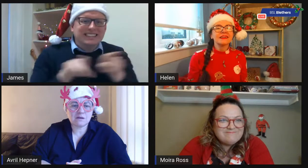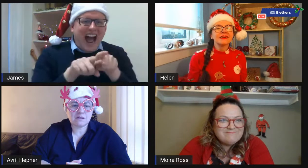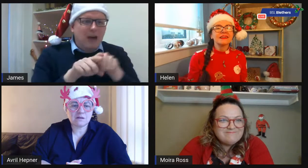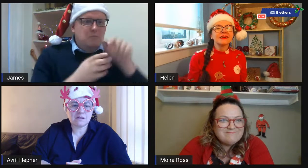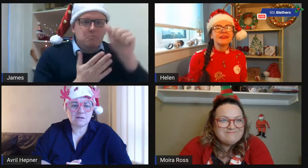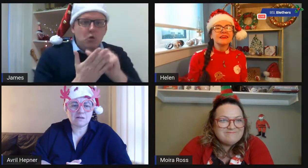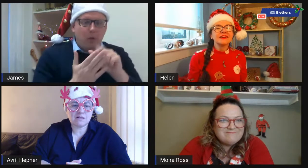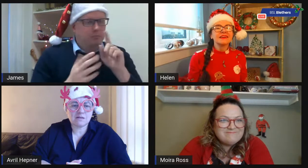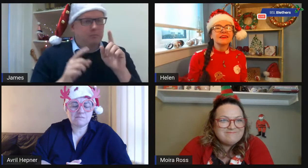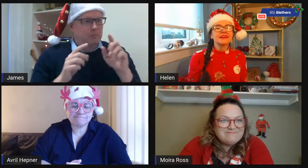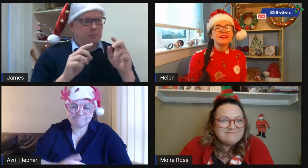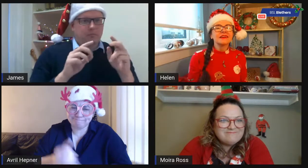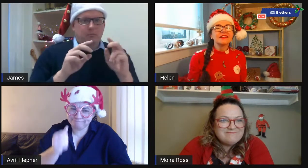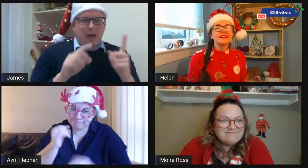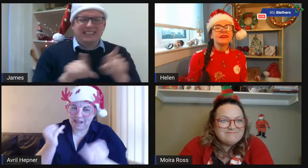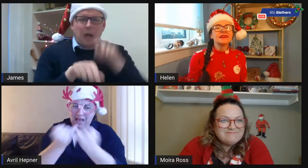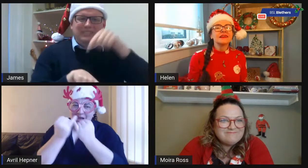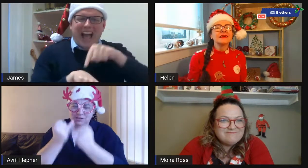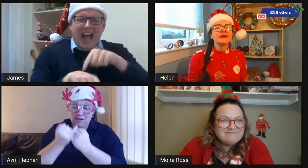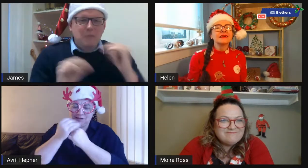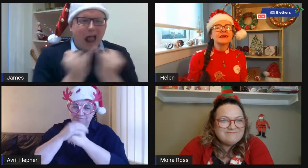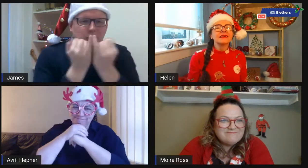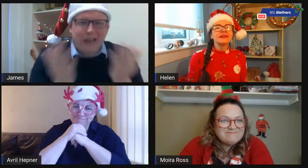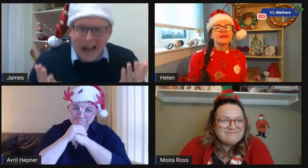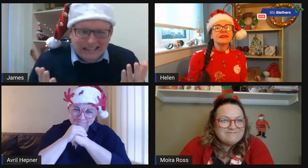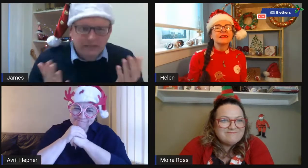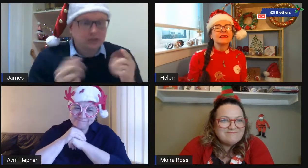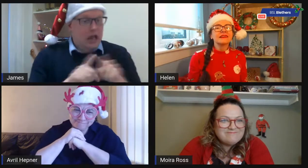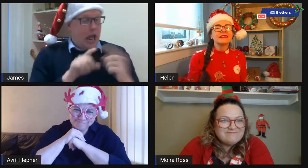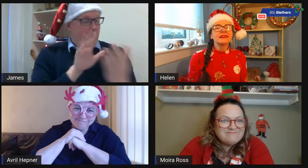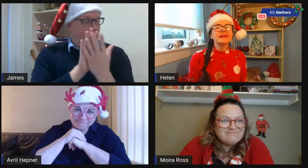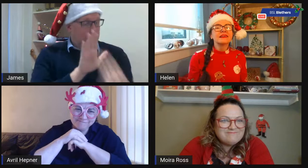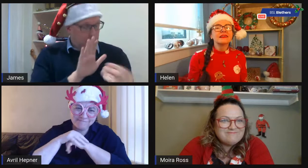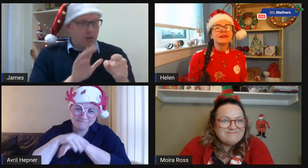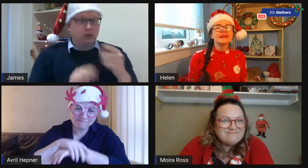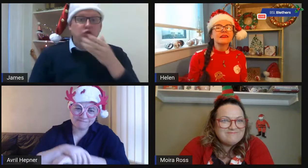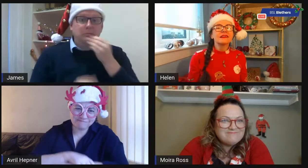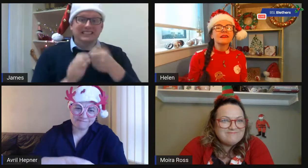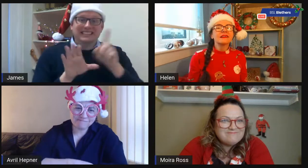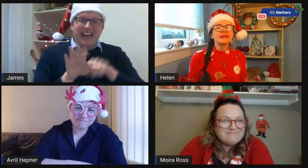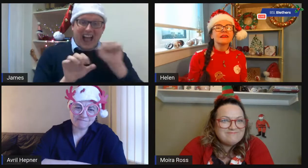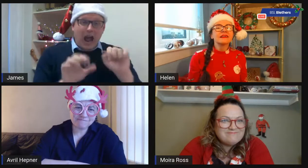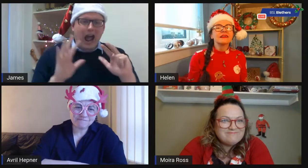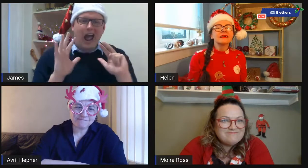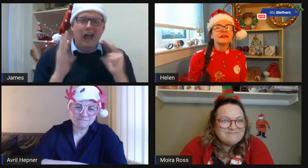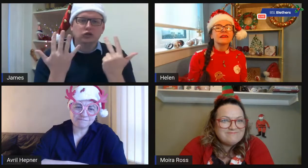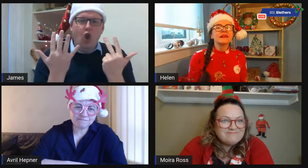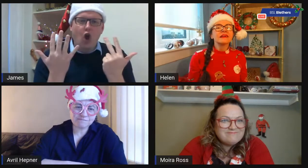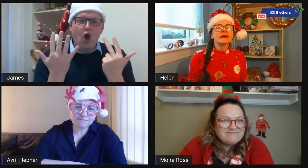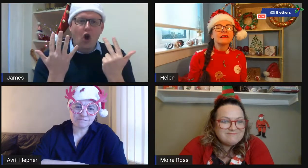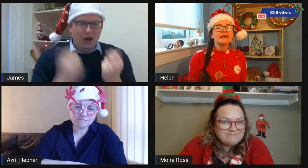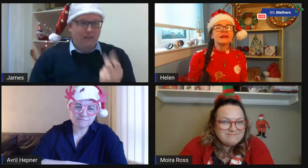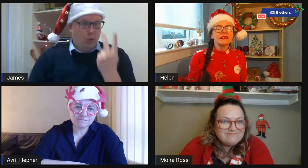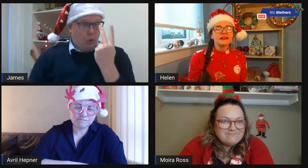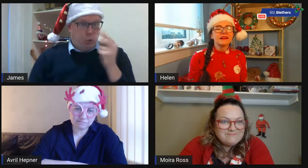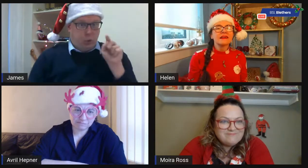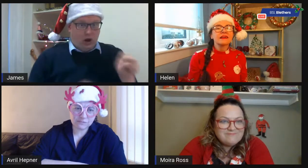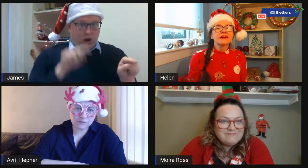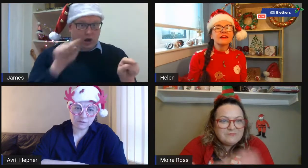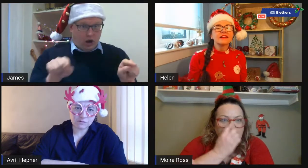So sometimes, in Christmas, you end up having 2 programmes that you want to watch and the times clash. Well, yes. I've got